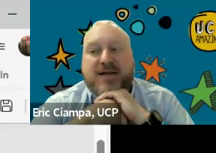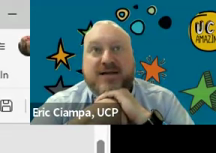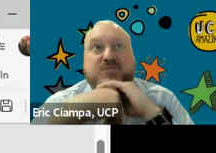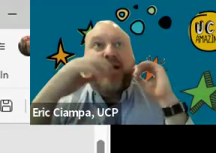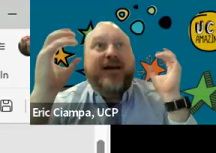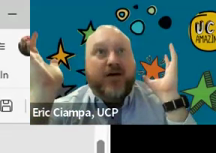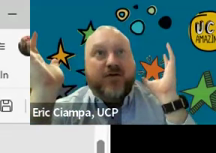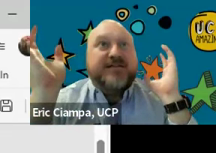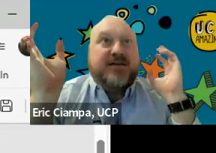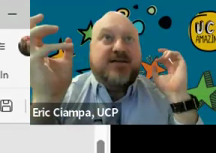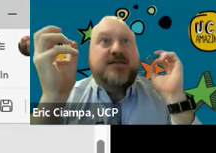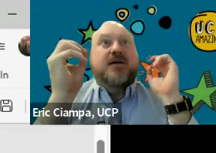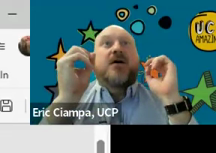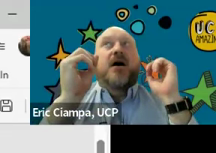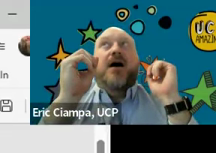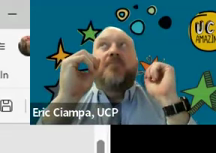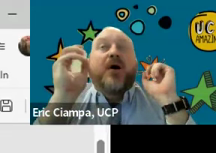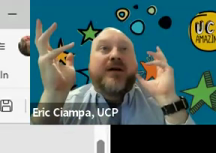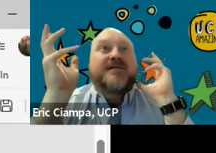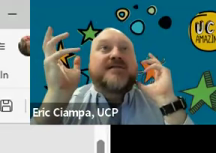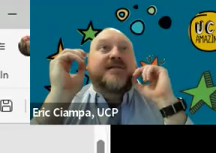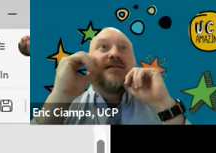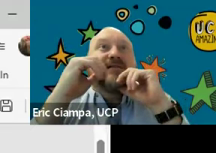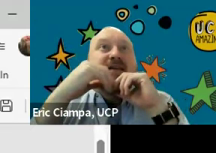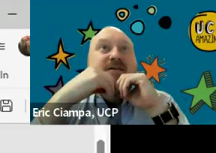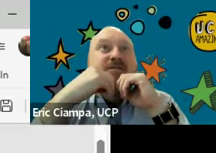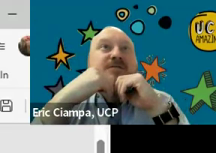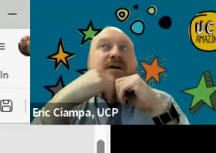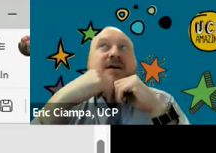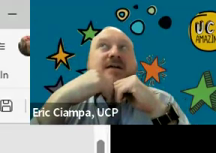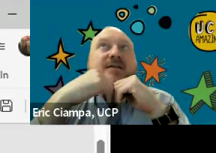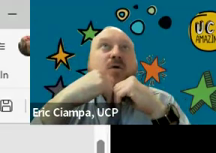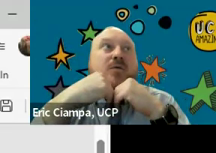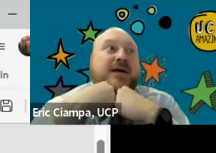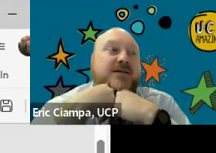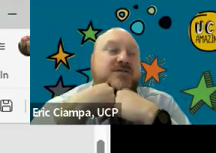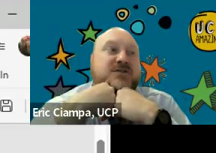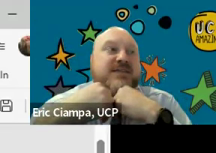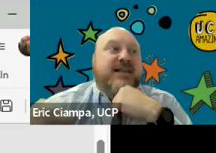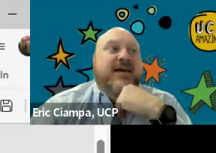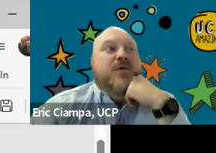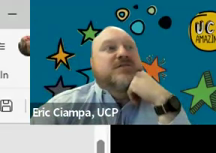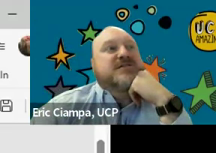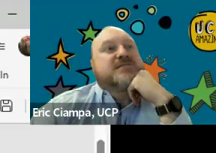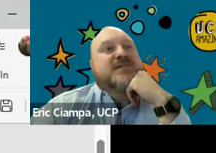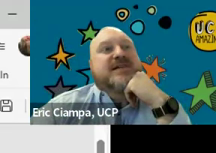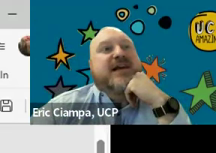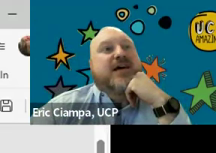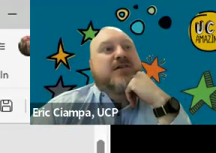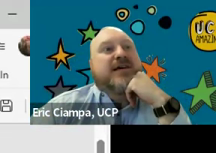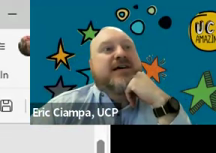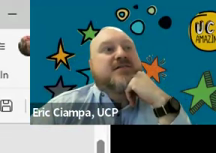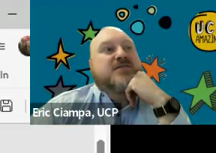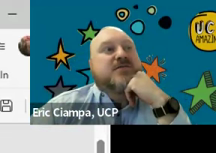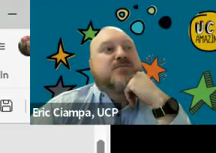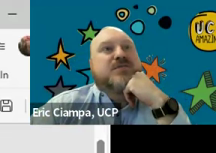are branded as rate increases, bonus, incentive, we're really concerned that that language is misleading